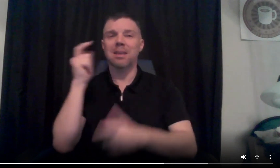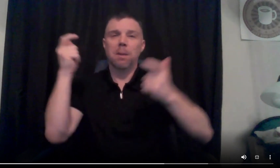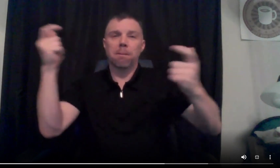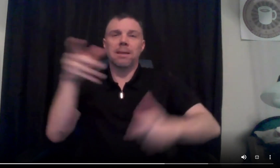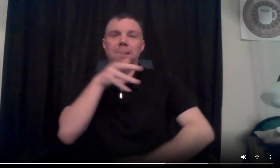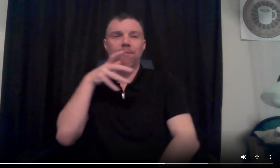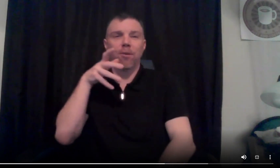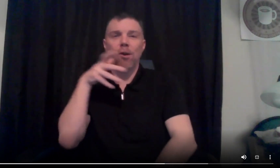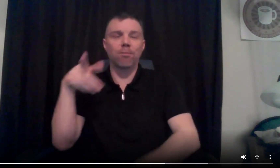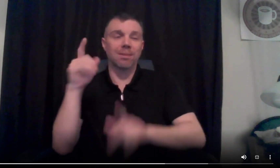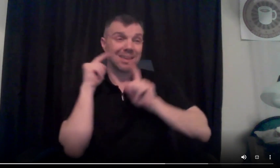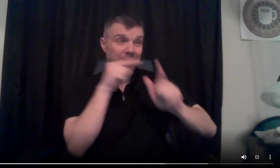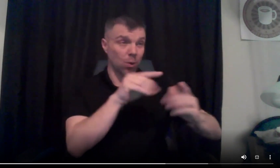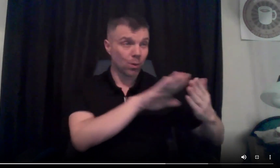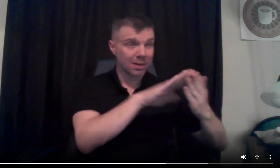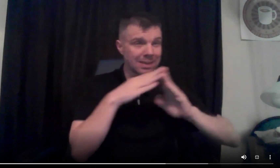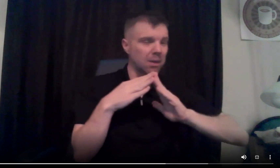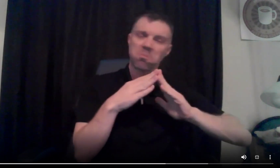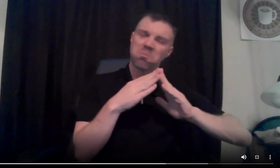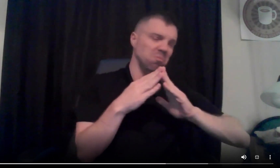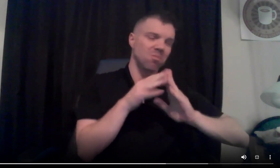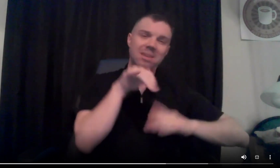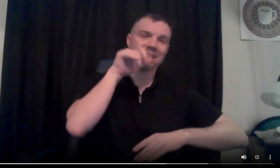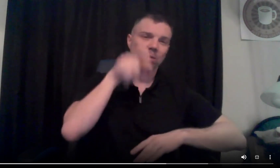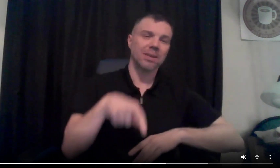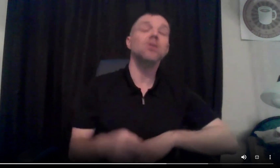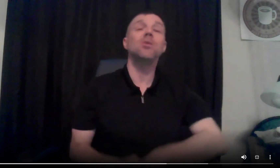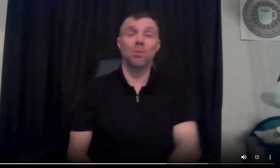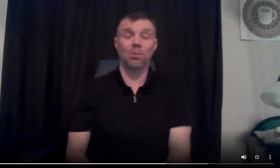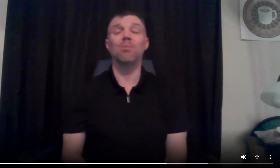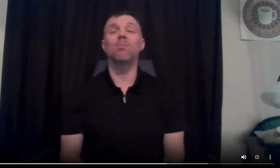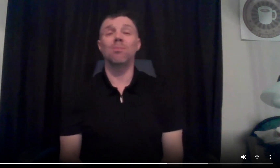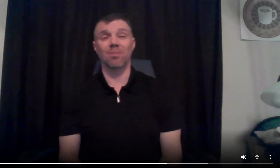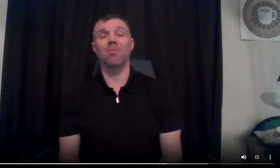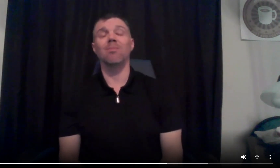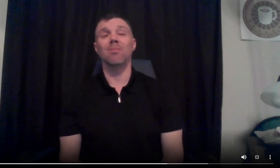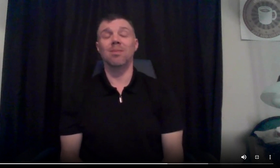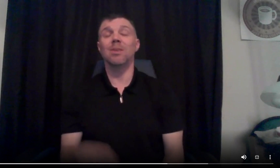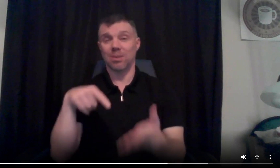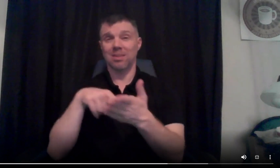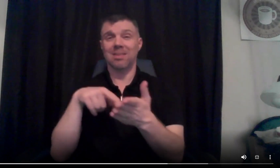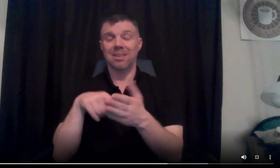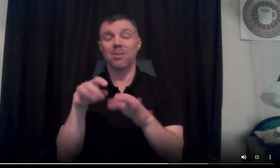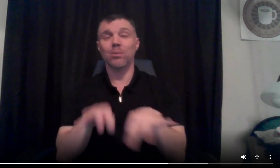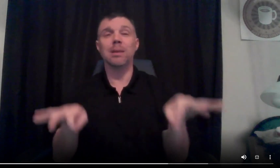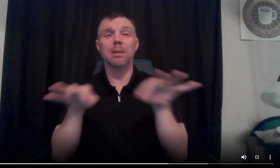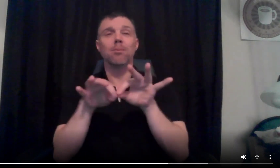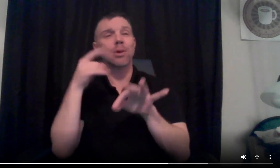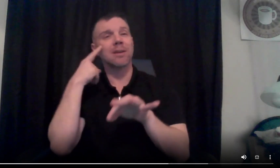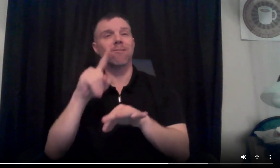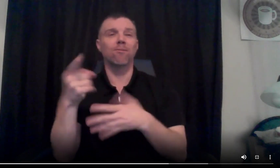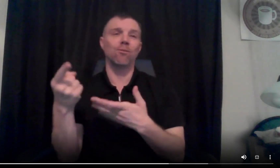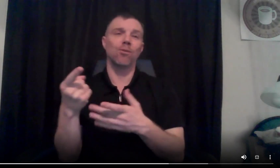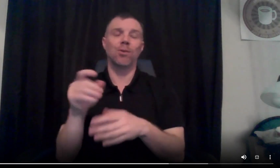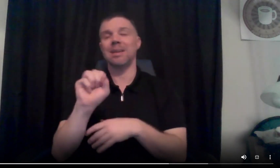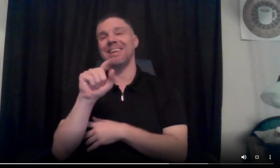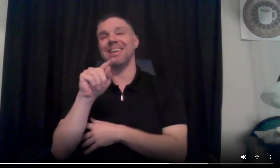So the slaves didn't have to go to another town. they could buy everything they needed on the